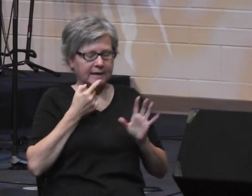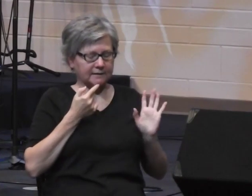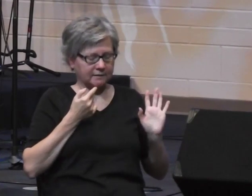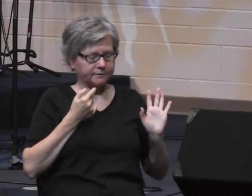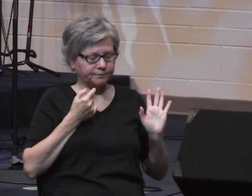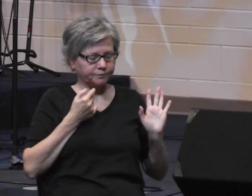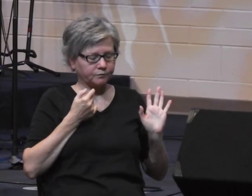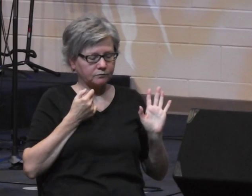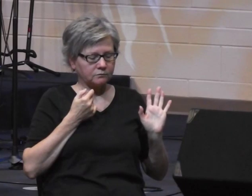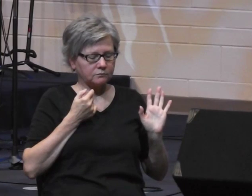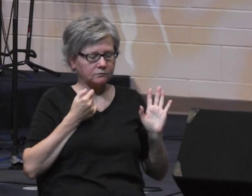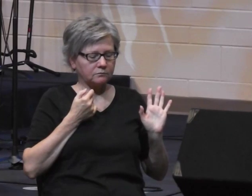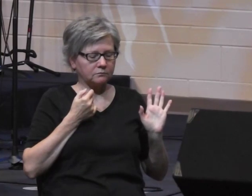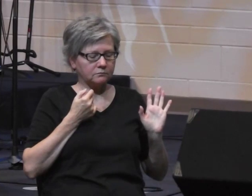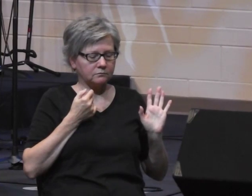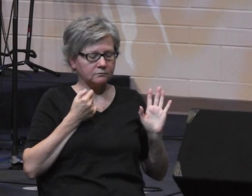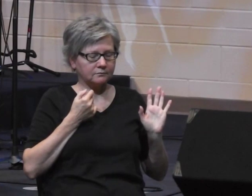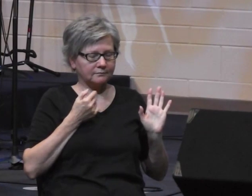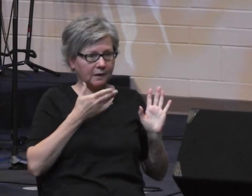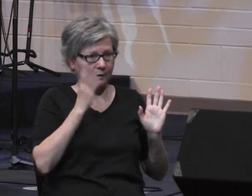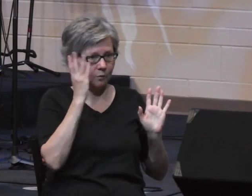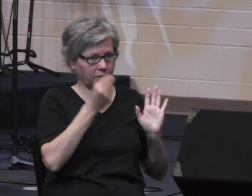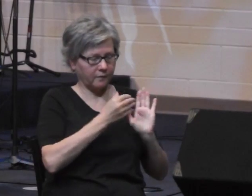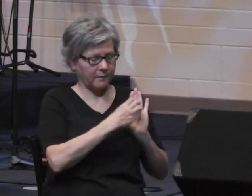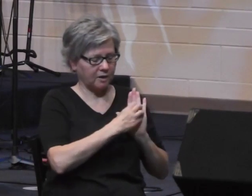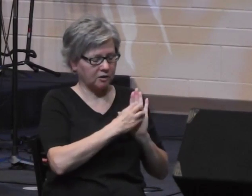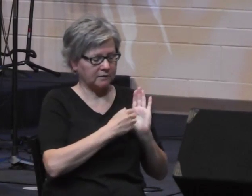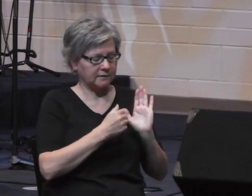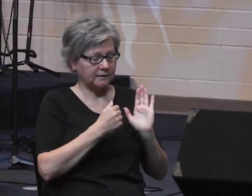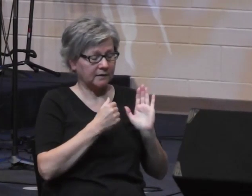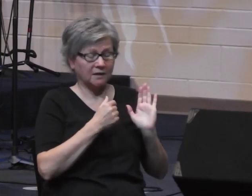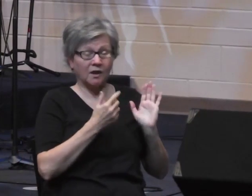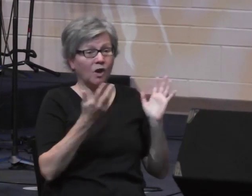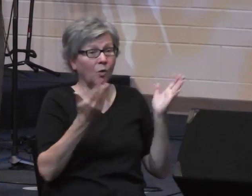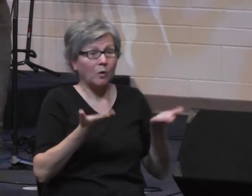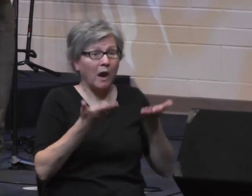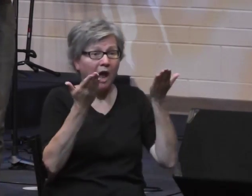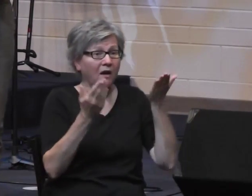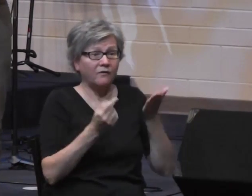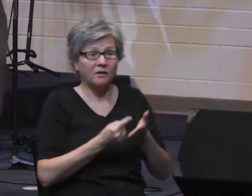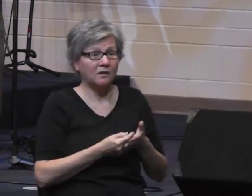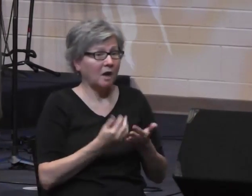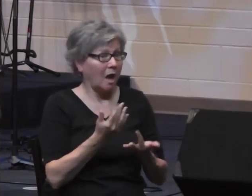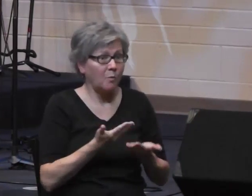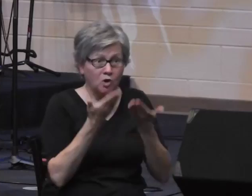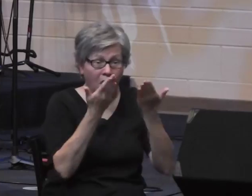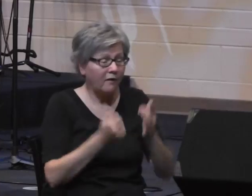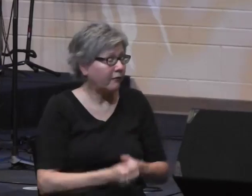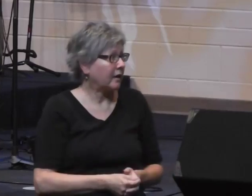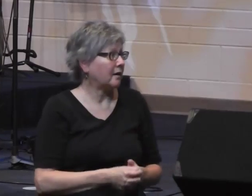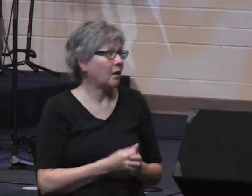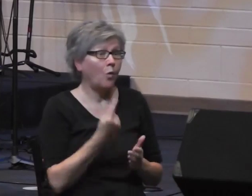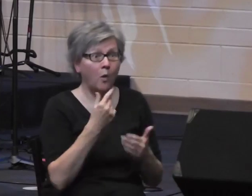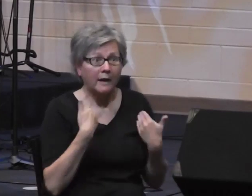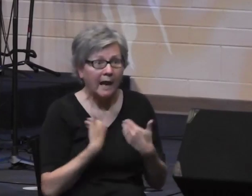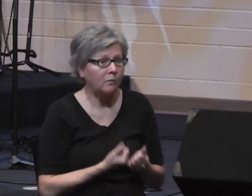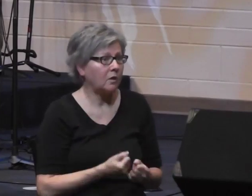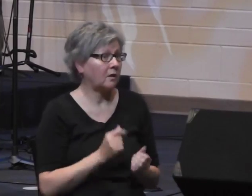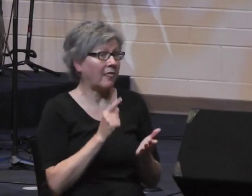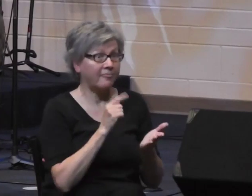this? This beautiful passage, should I offer a burnt offering or one animal or 1,000 animals or even my firstborn